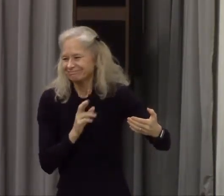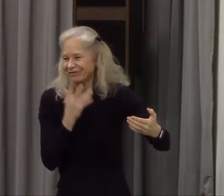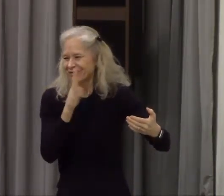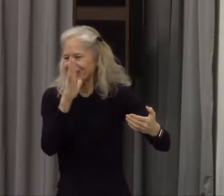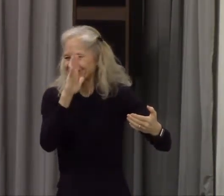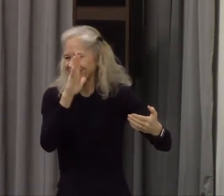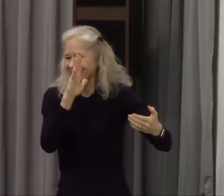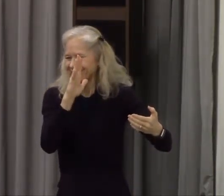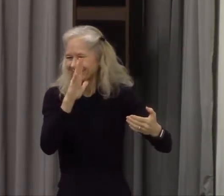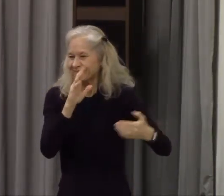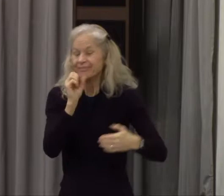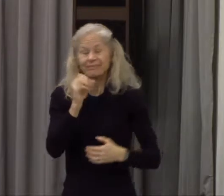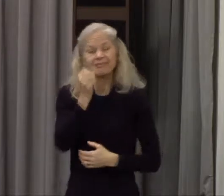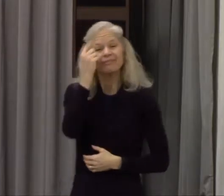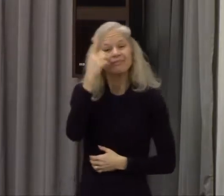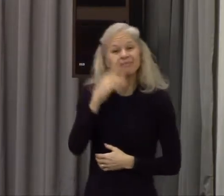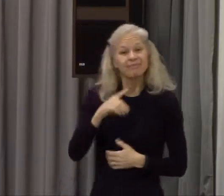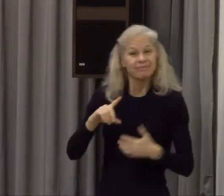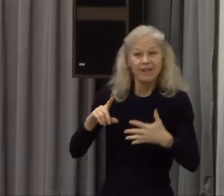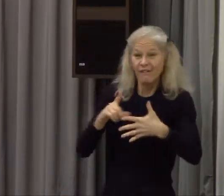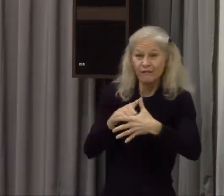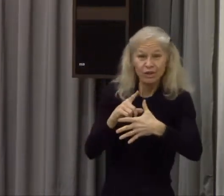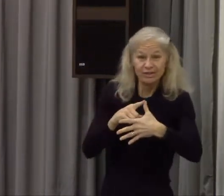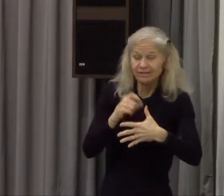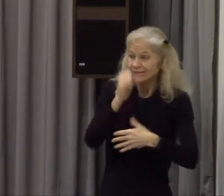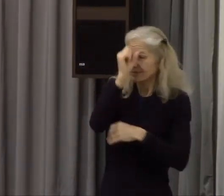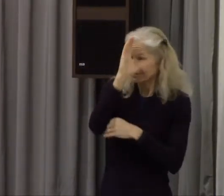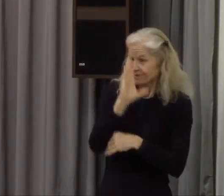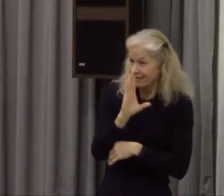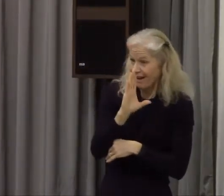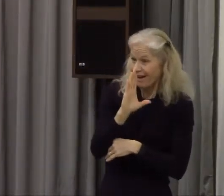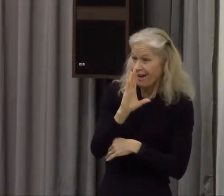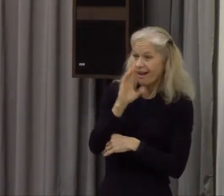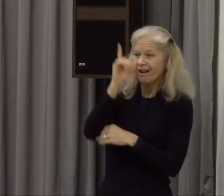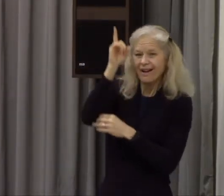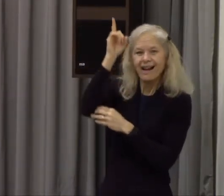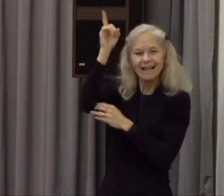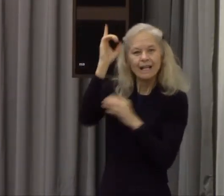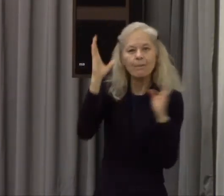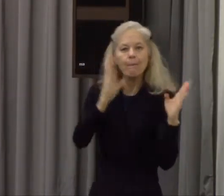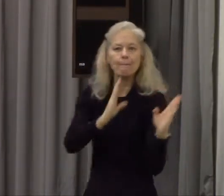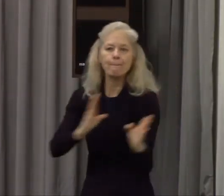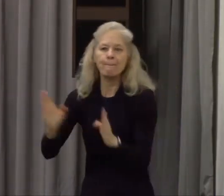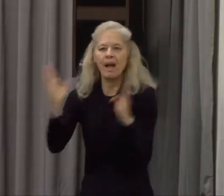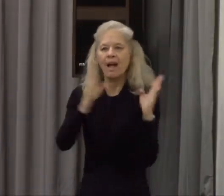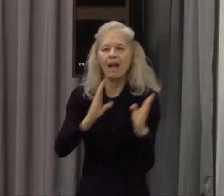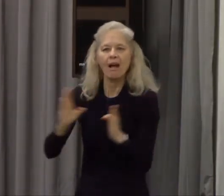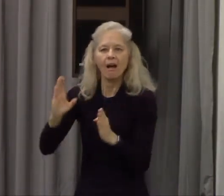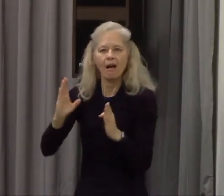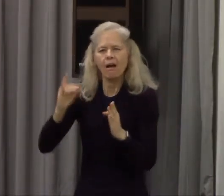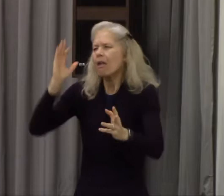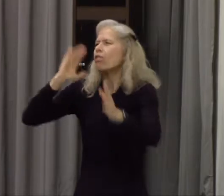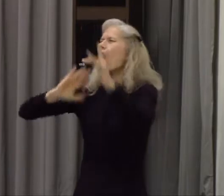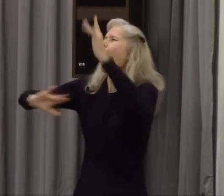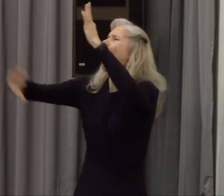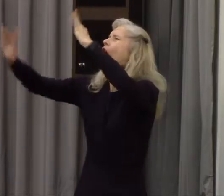thy salvation, which thou hast prepared before the face of all people."